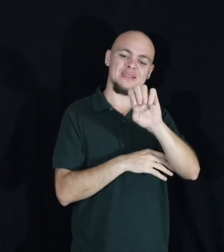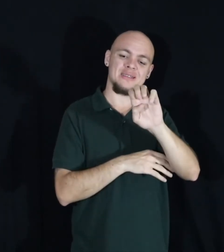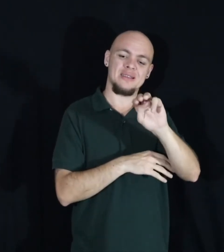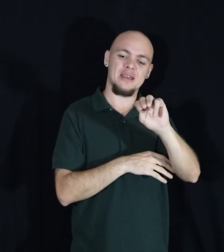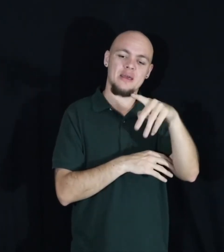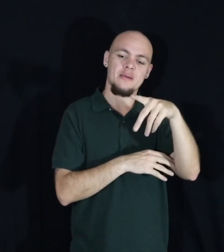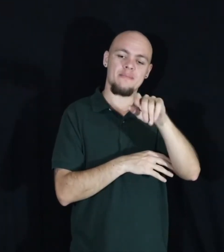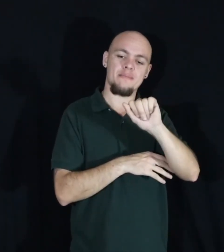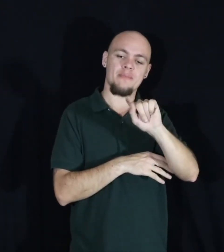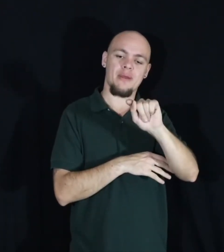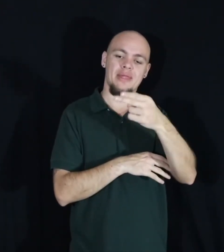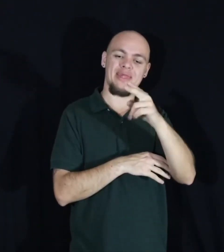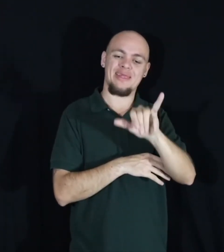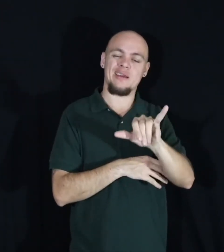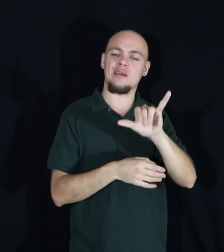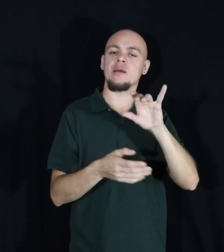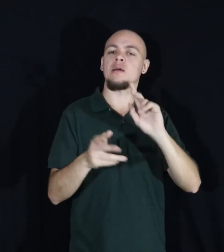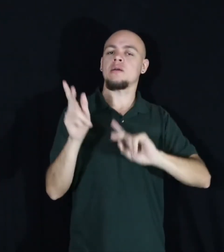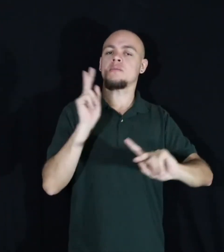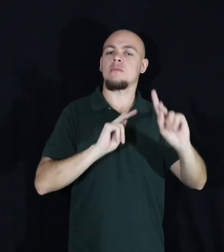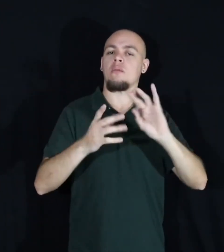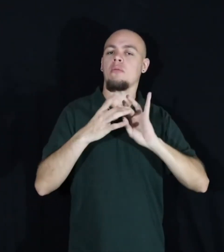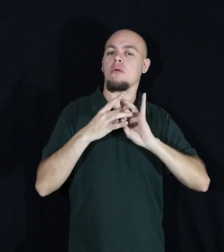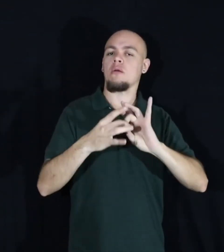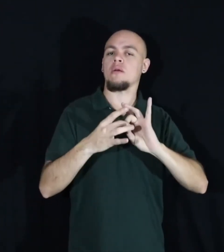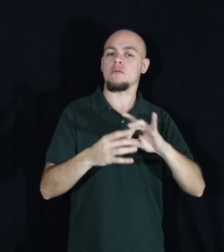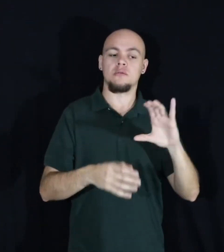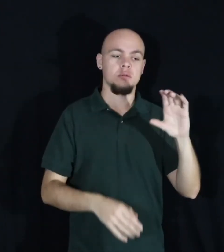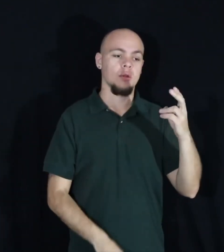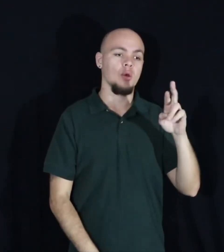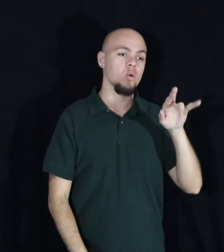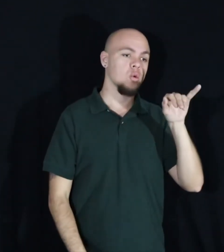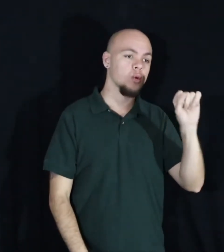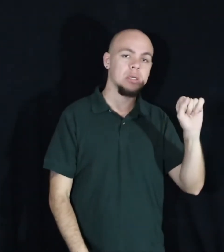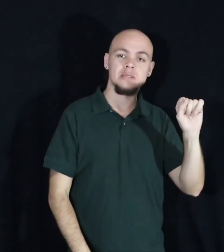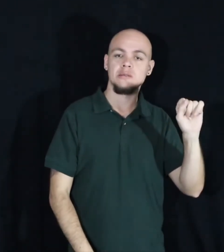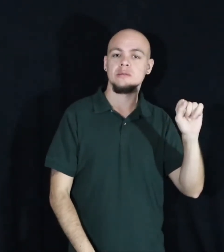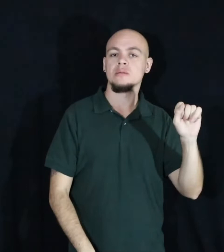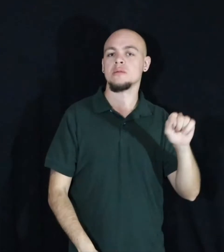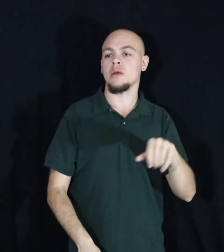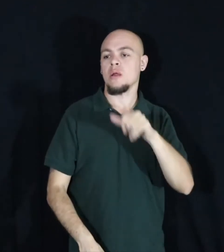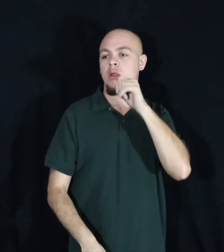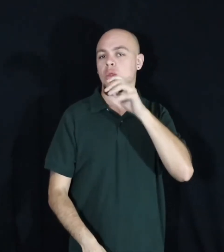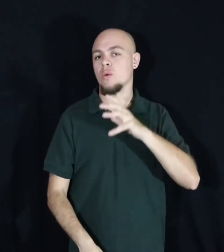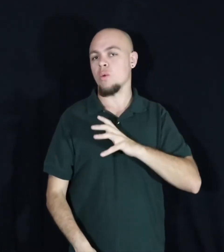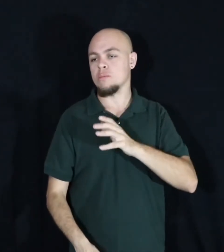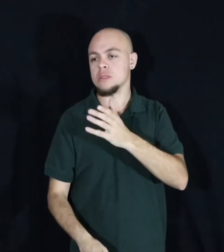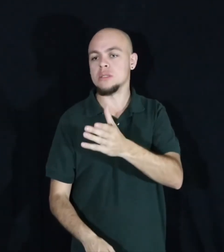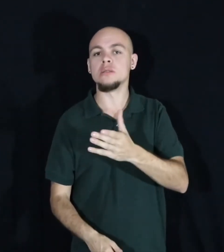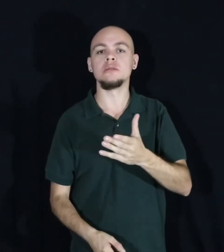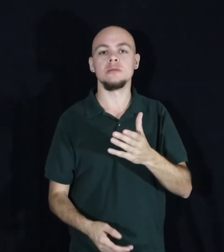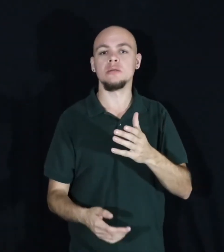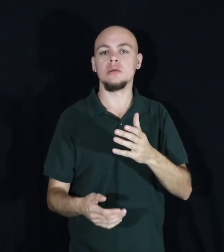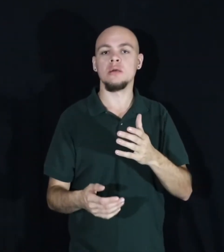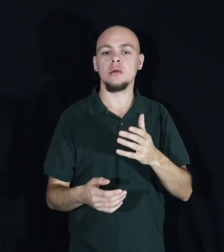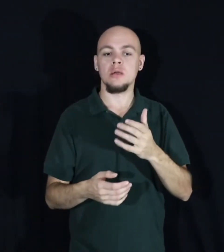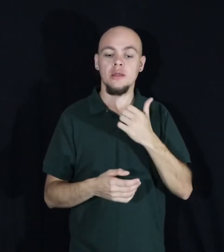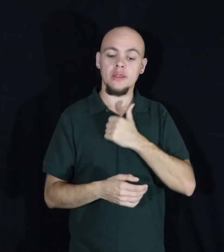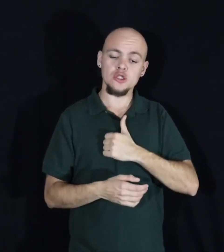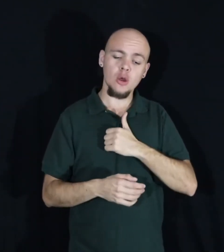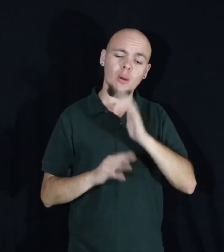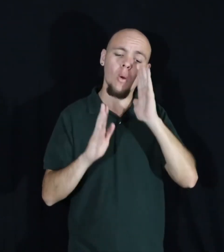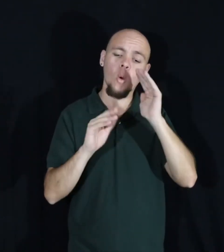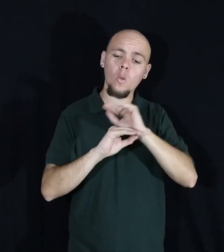us, right? With Chris and the stranger's actions, they have opened the lock of sorrow and